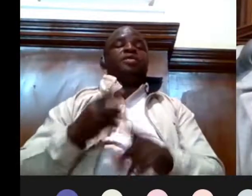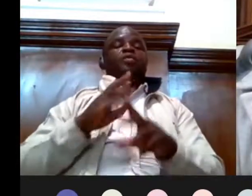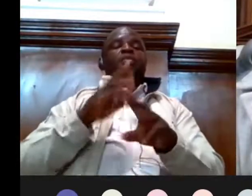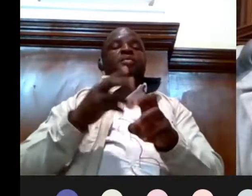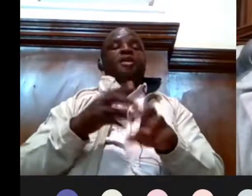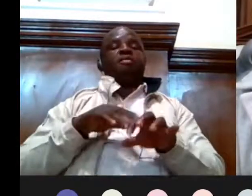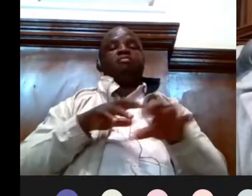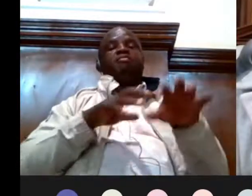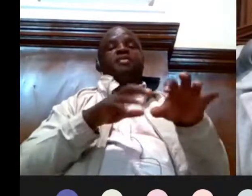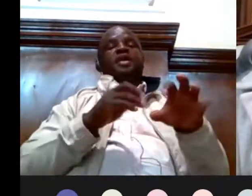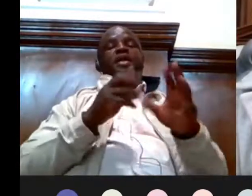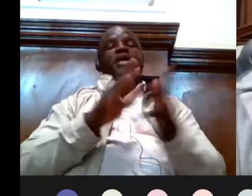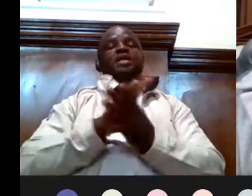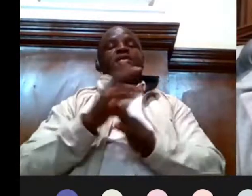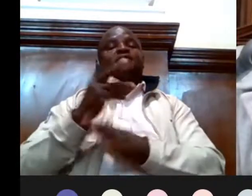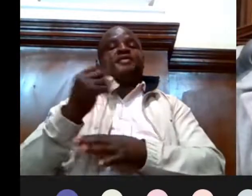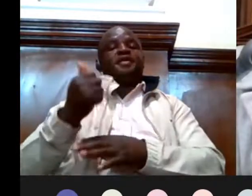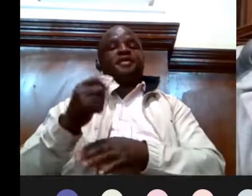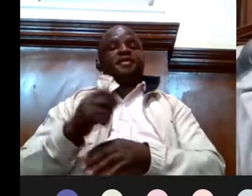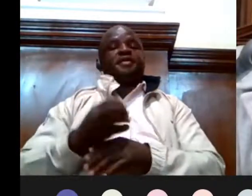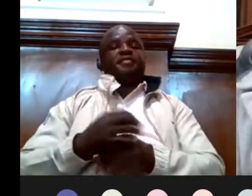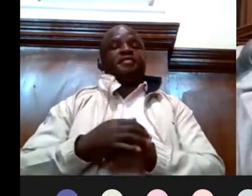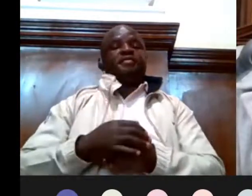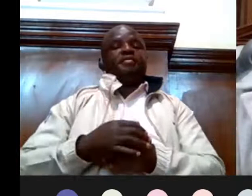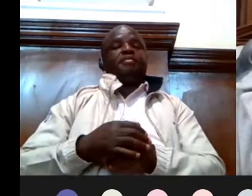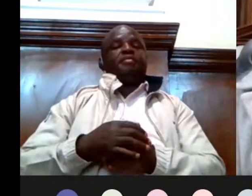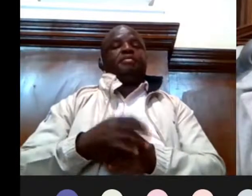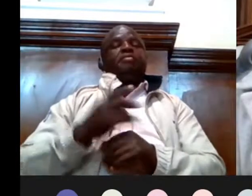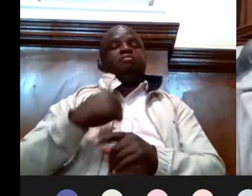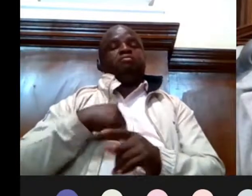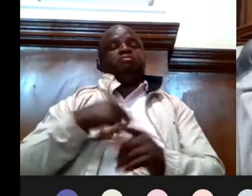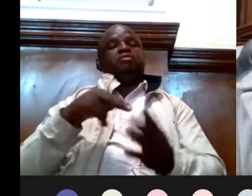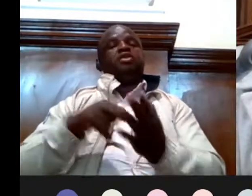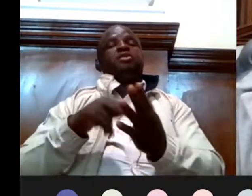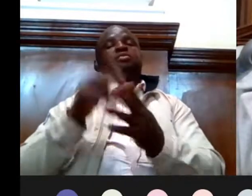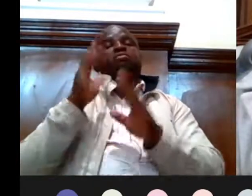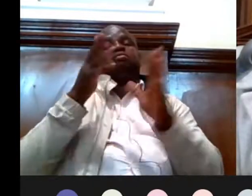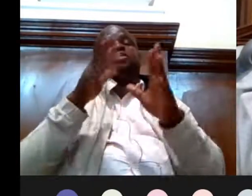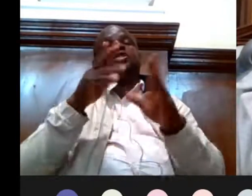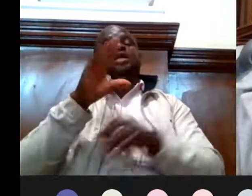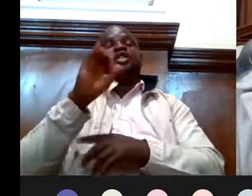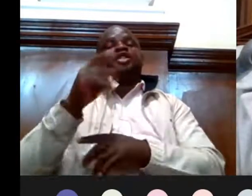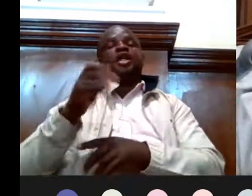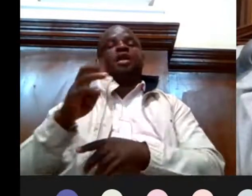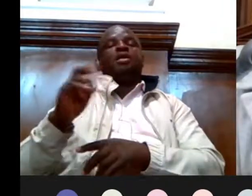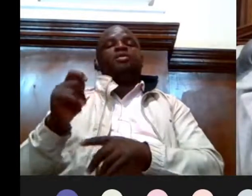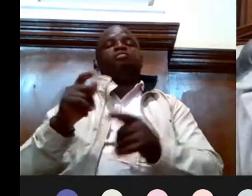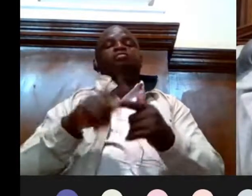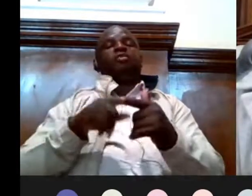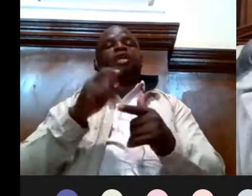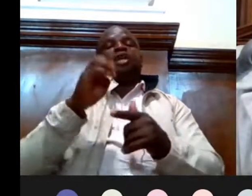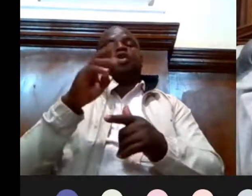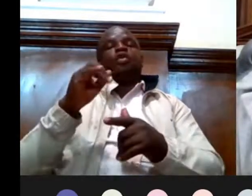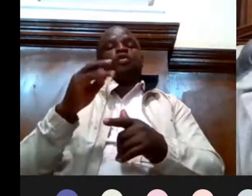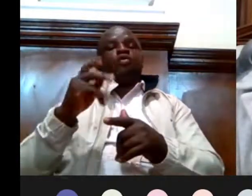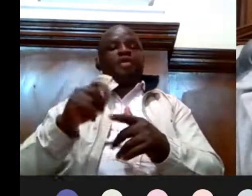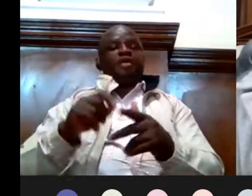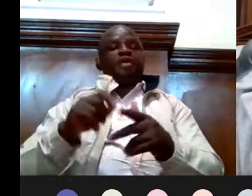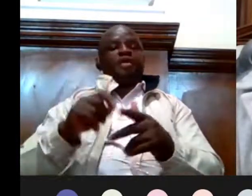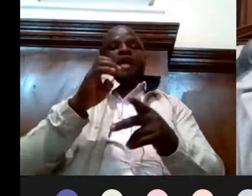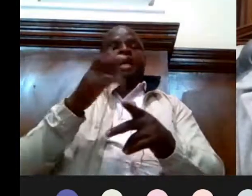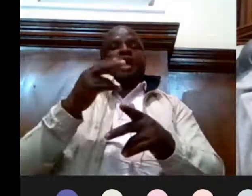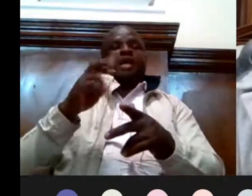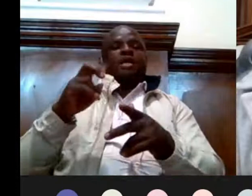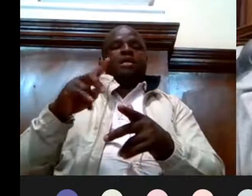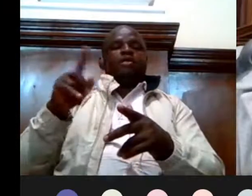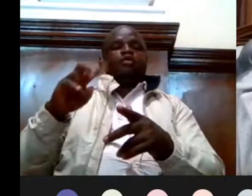Union buildings in 1956. We stand to honour Charlotte Makeke, Ruth First, Helen Suzman and